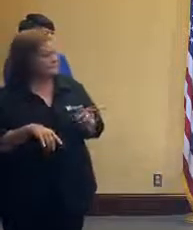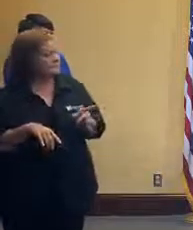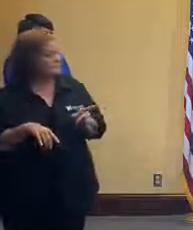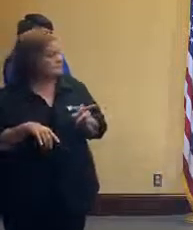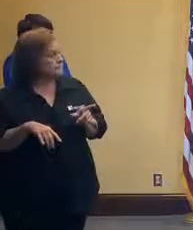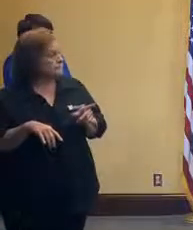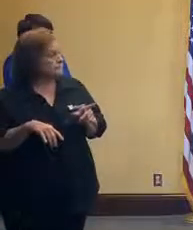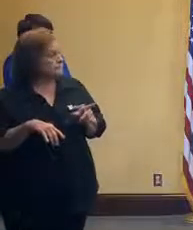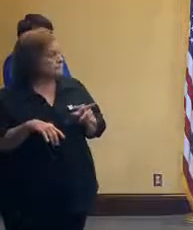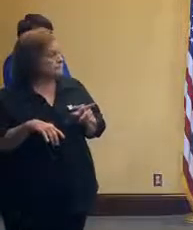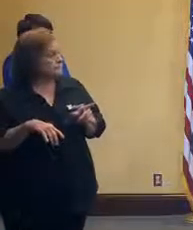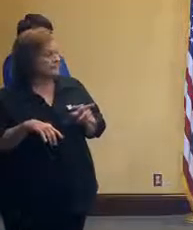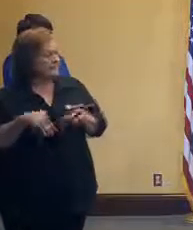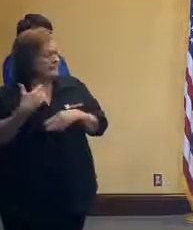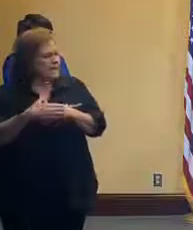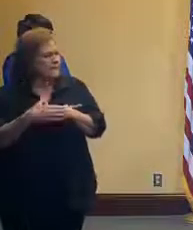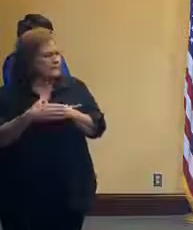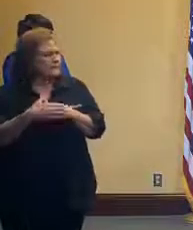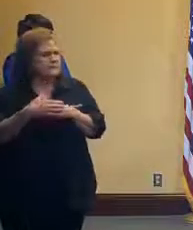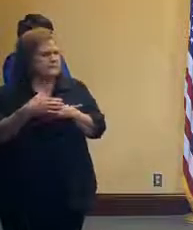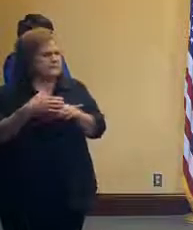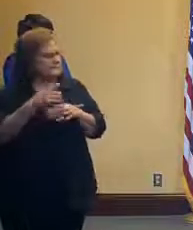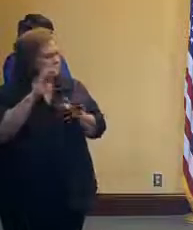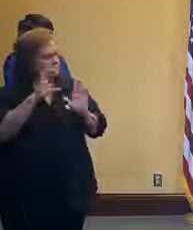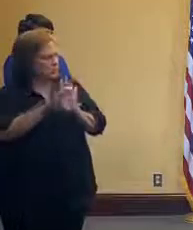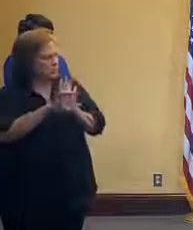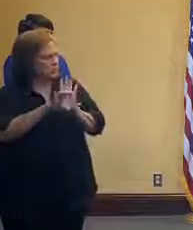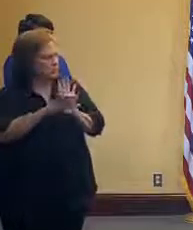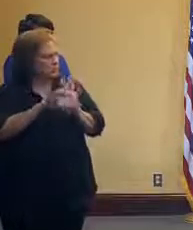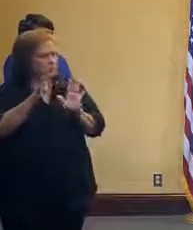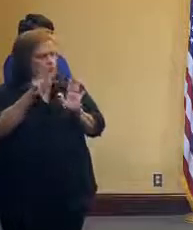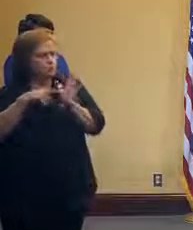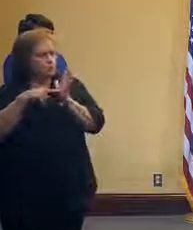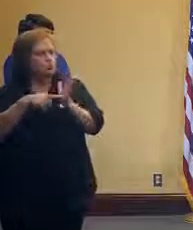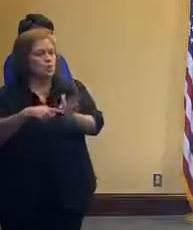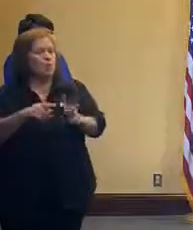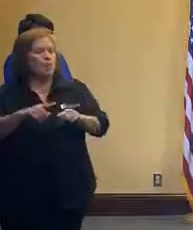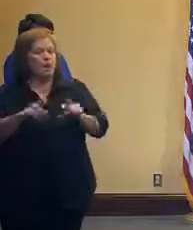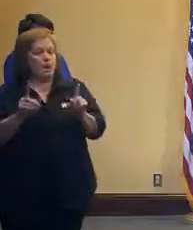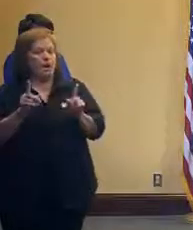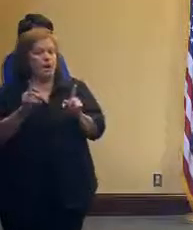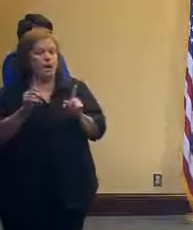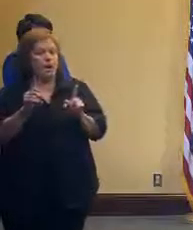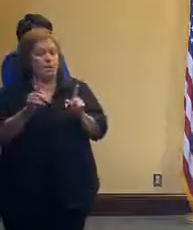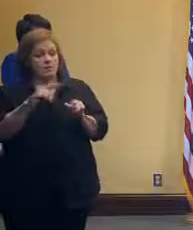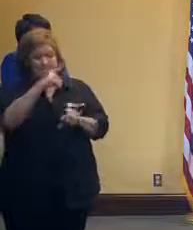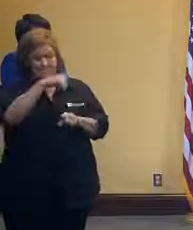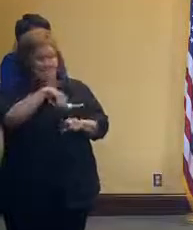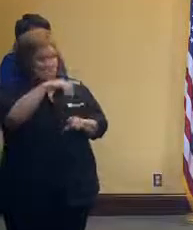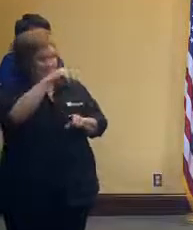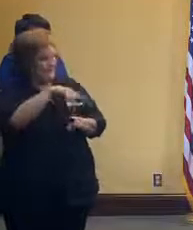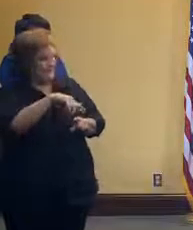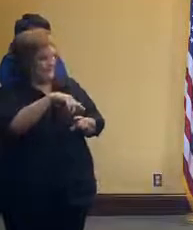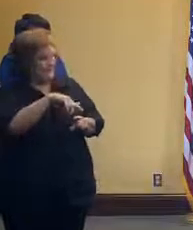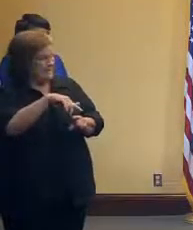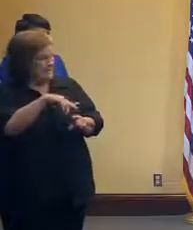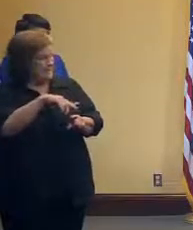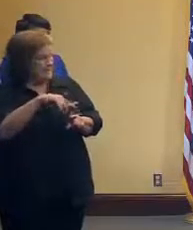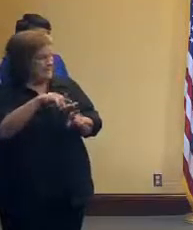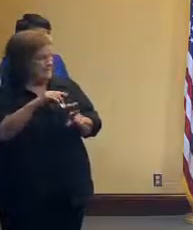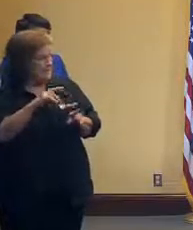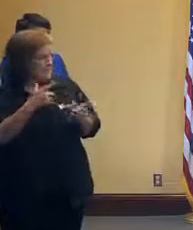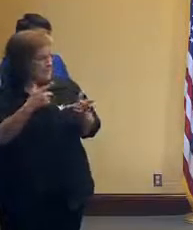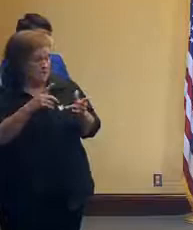slides will be a little bit more quickly, and we'll distribute these to everyone else. But so that these numbers don't appear in any sort of